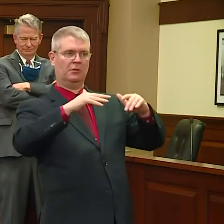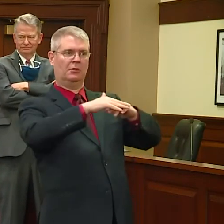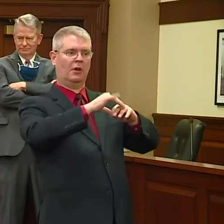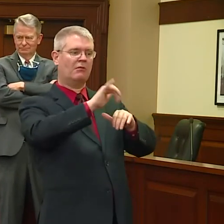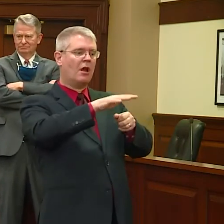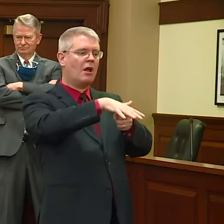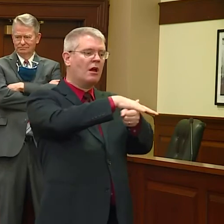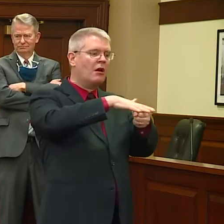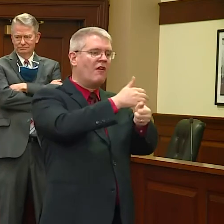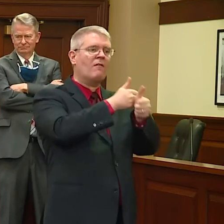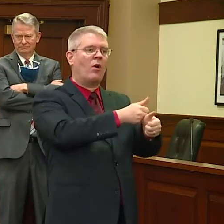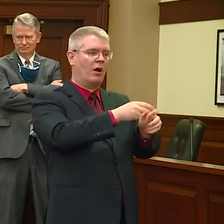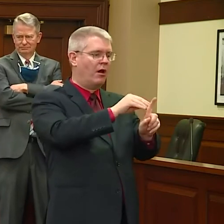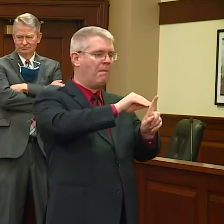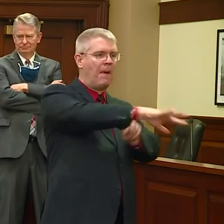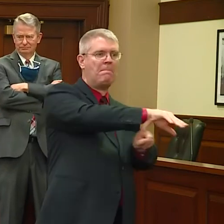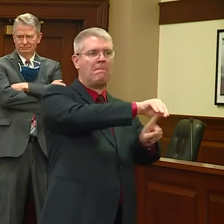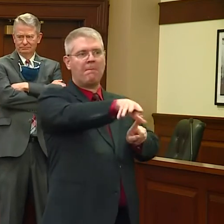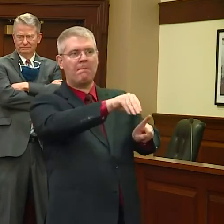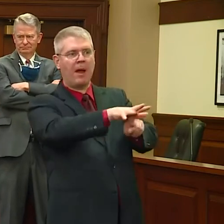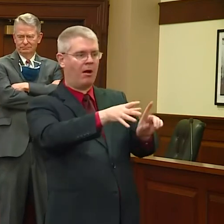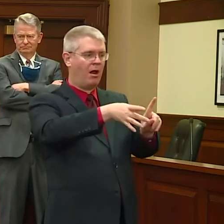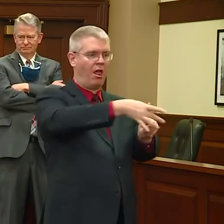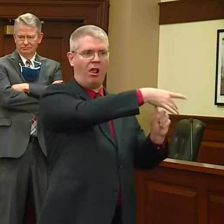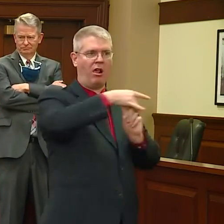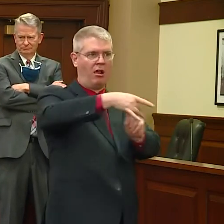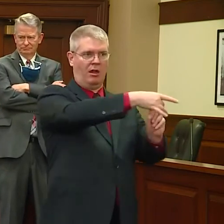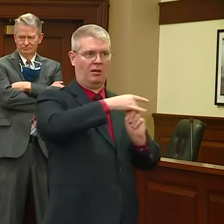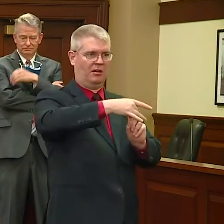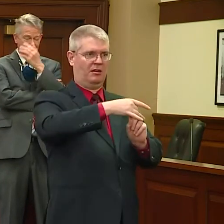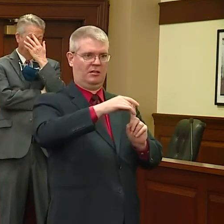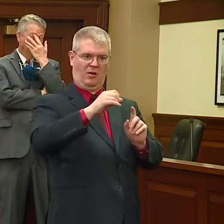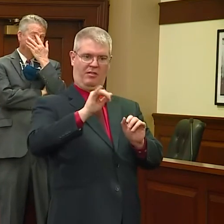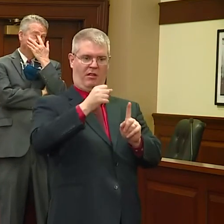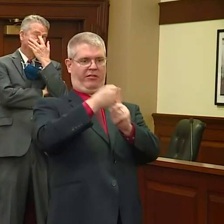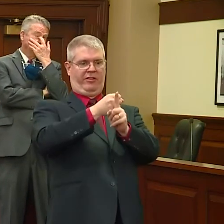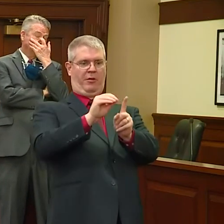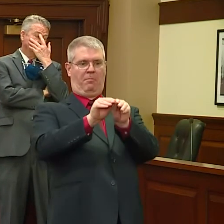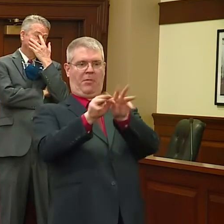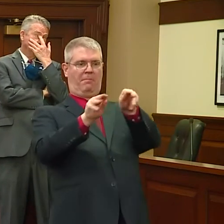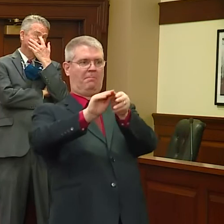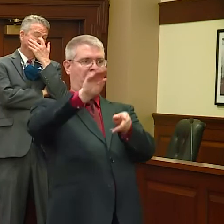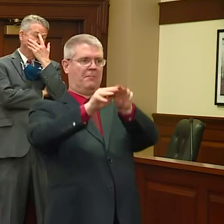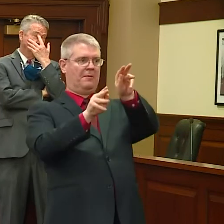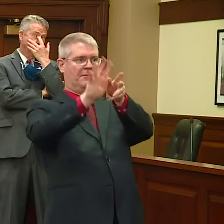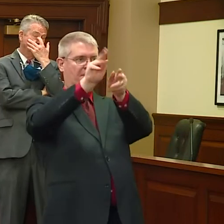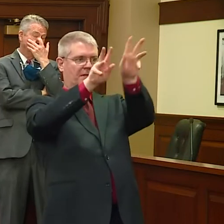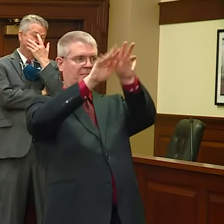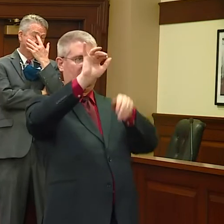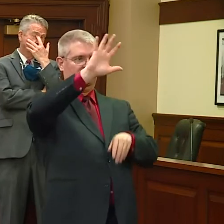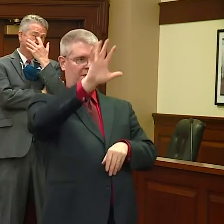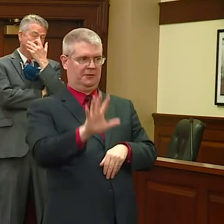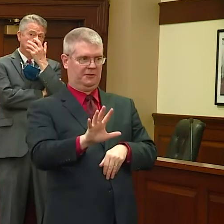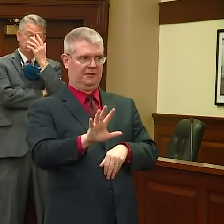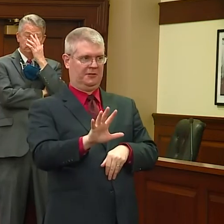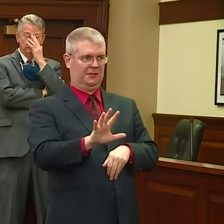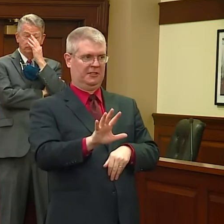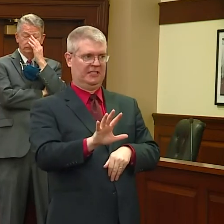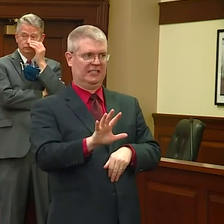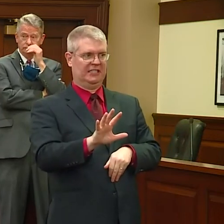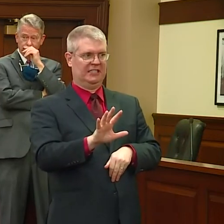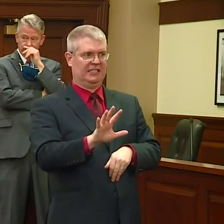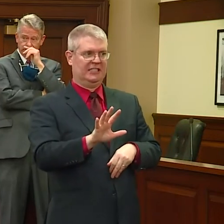to say that we're not have no power to change anything. But I think there's a very strong geographic component to this.